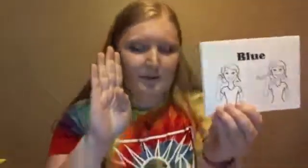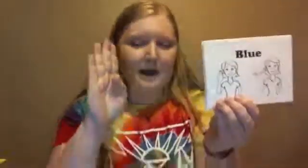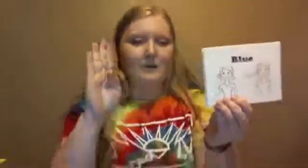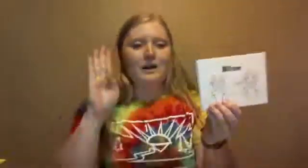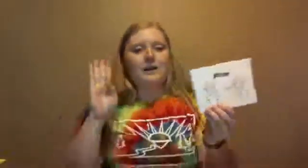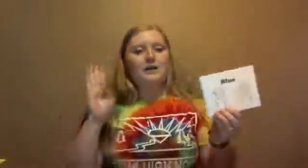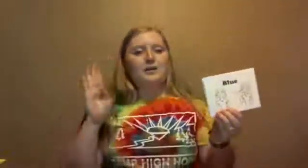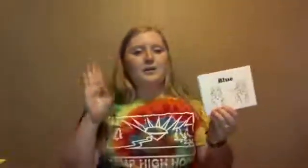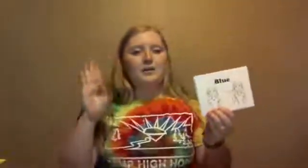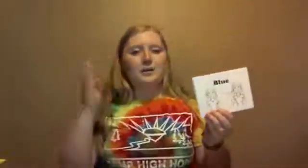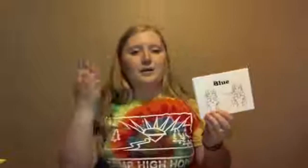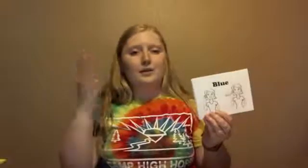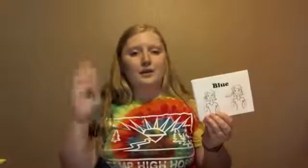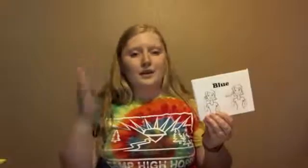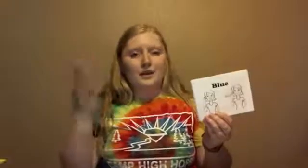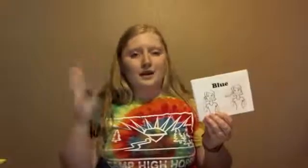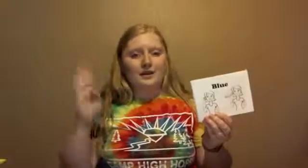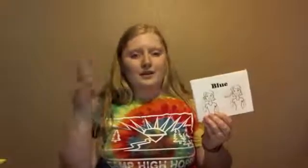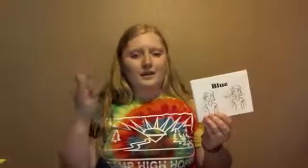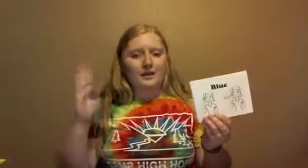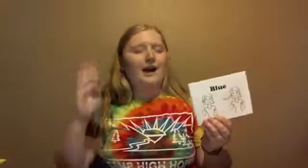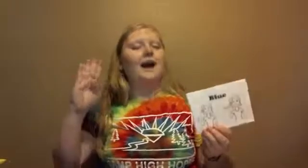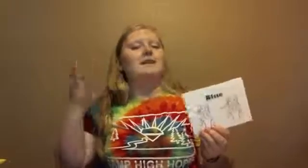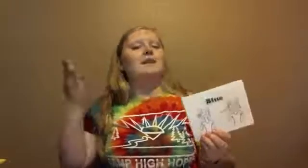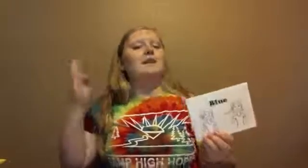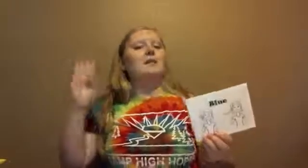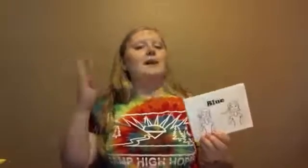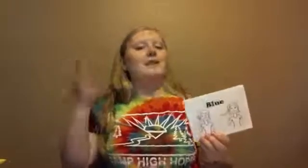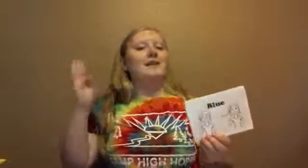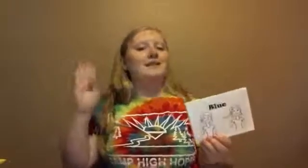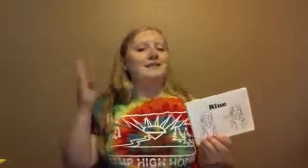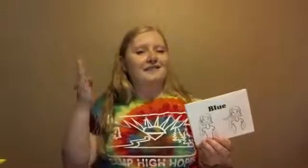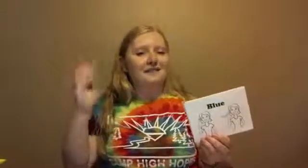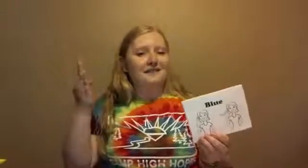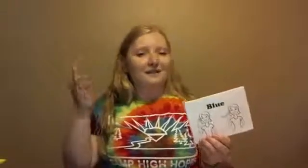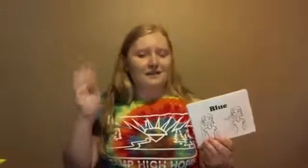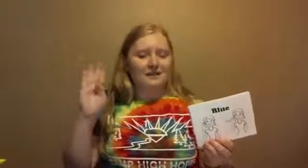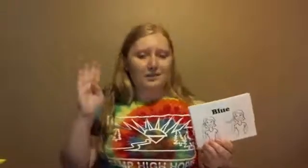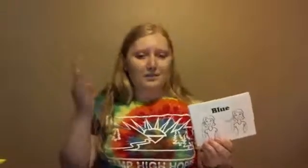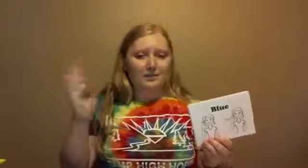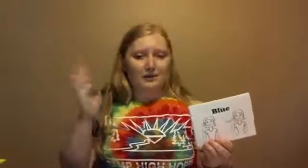And what you're going to do for blue is you're just going to act like you're waving. So blue,